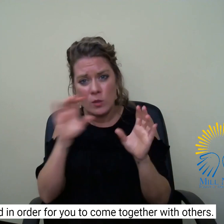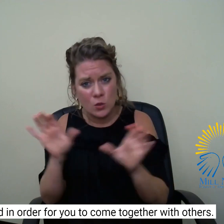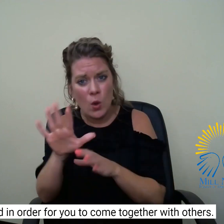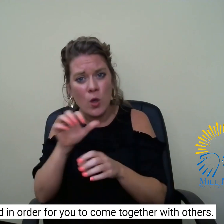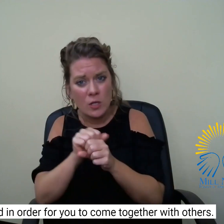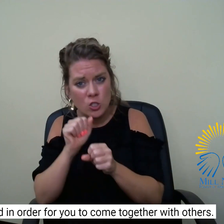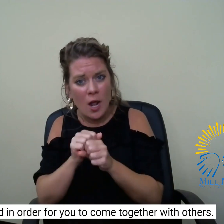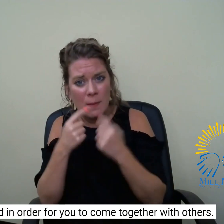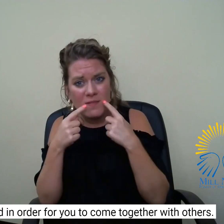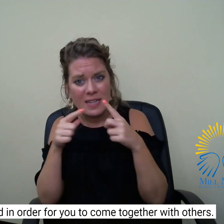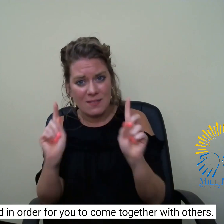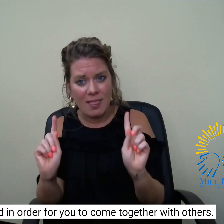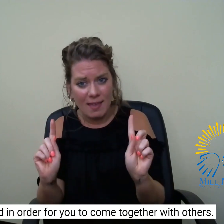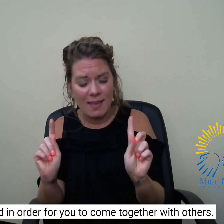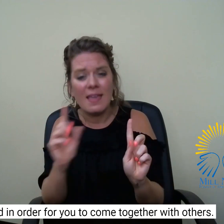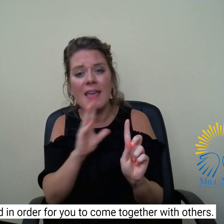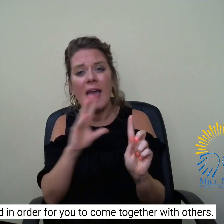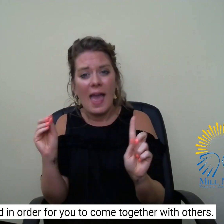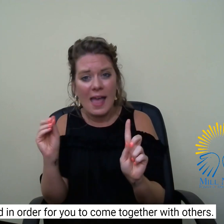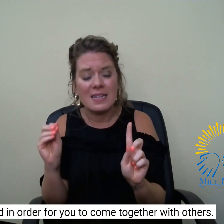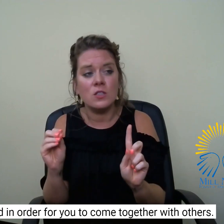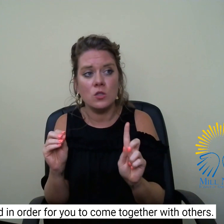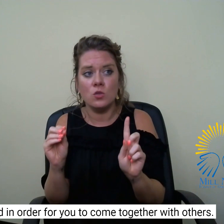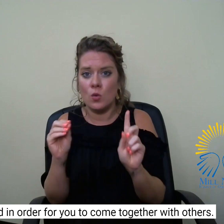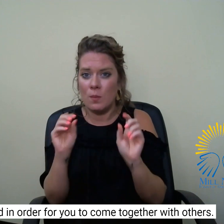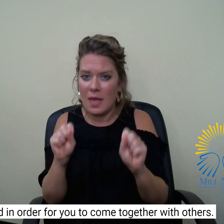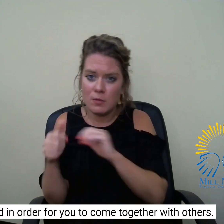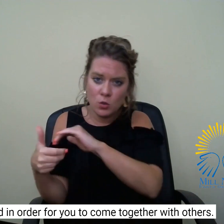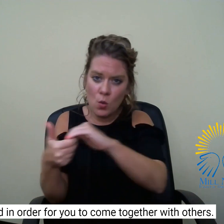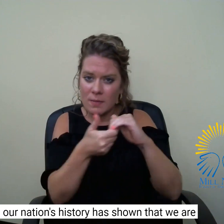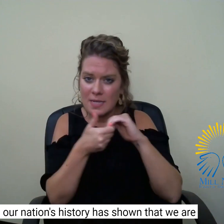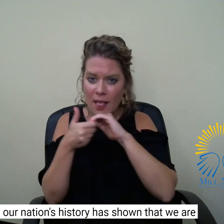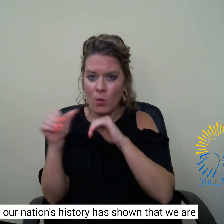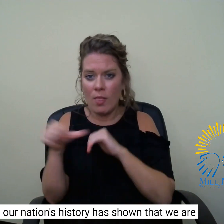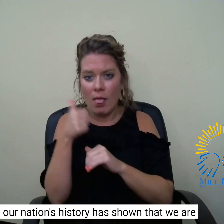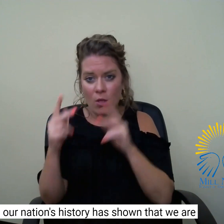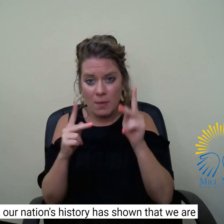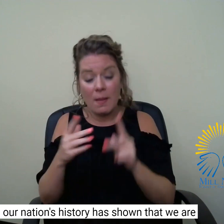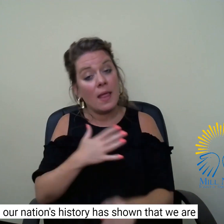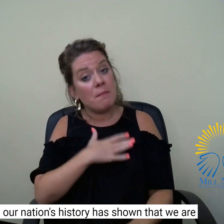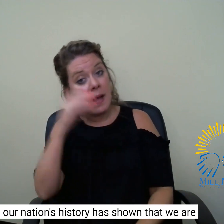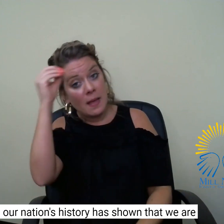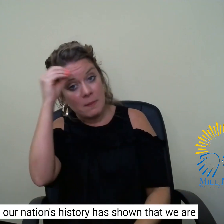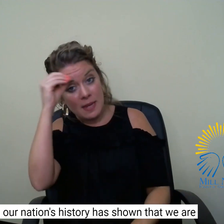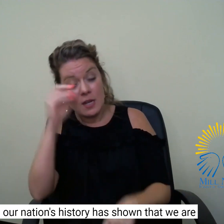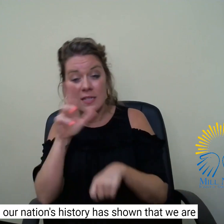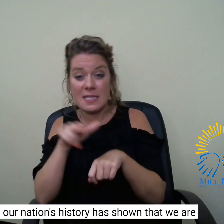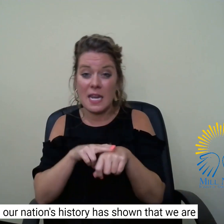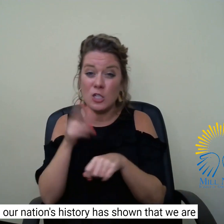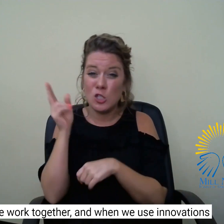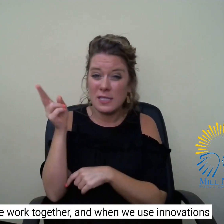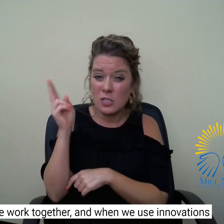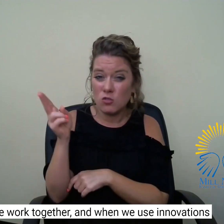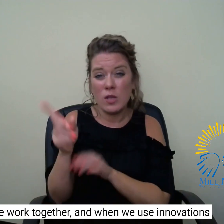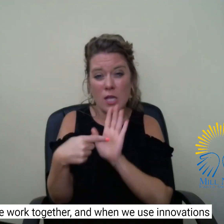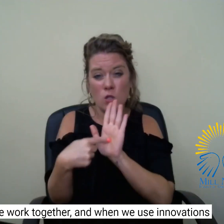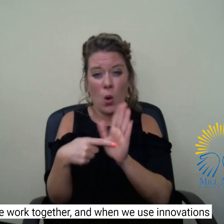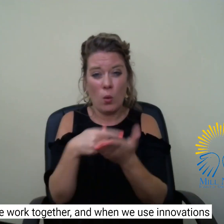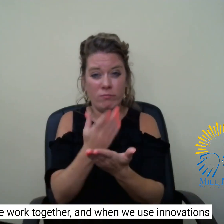effectively and in order for you to come together with others. In my opinion, our nation's history has shown that we are stronger when we work